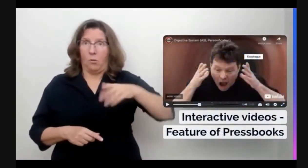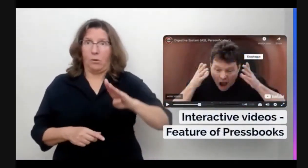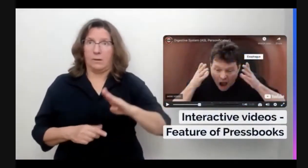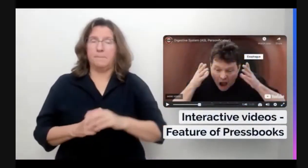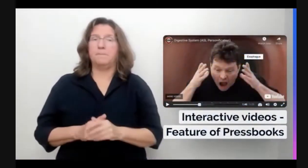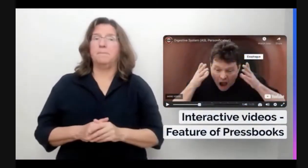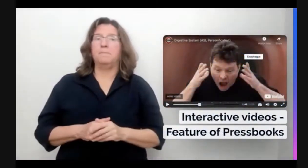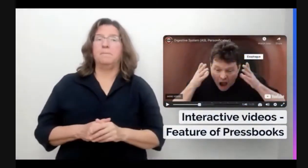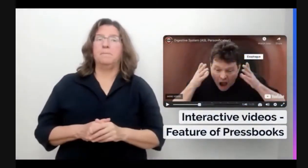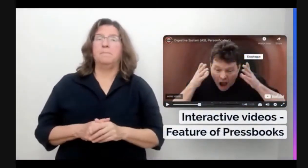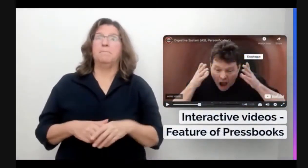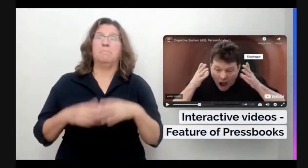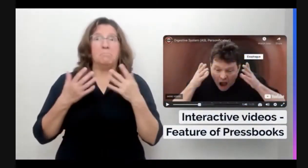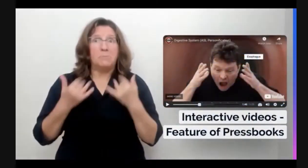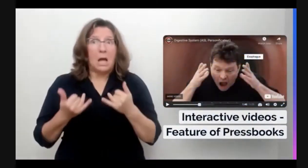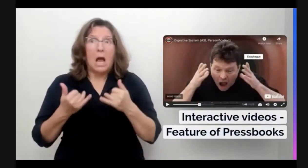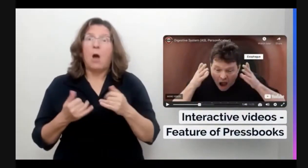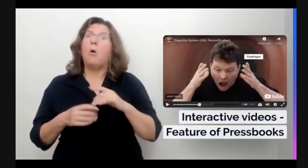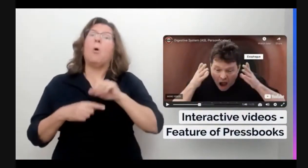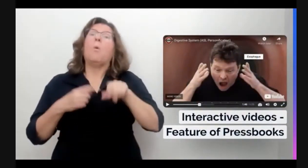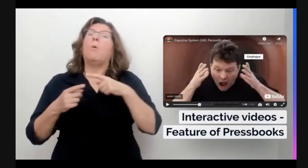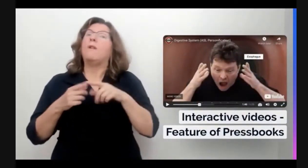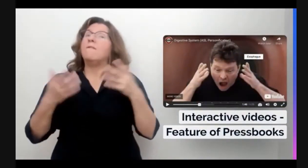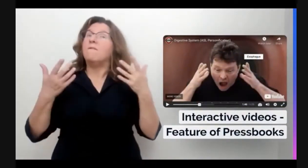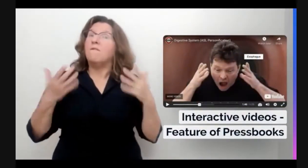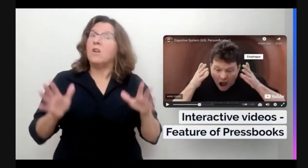Getting back to PressBooks.